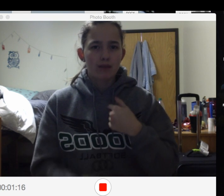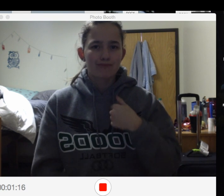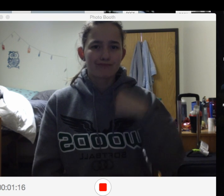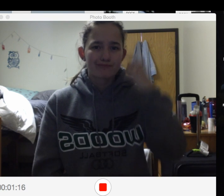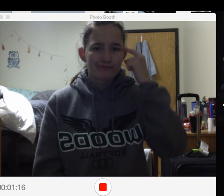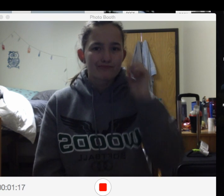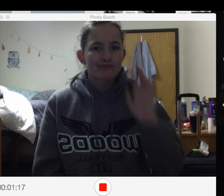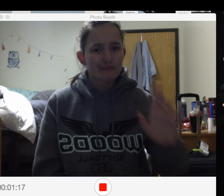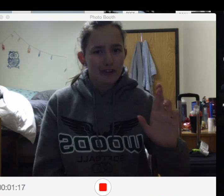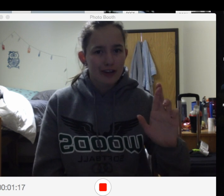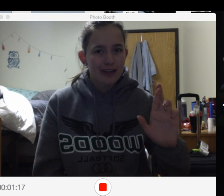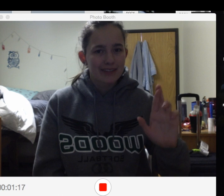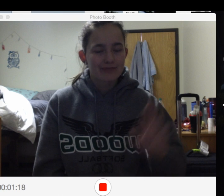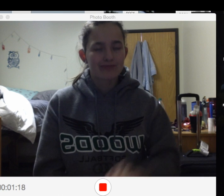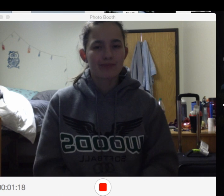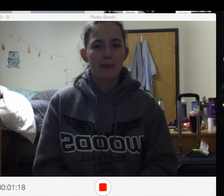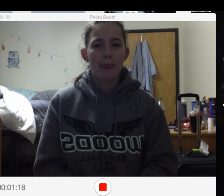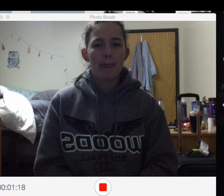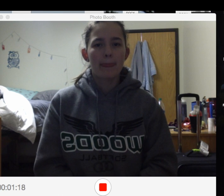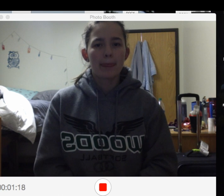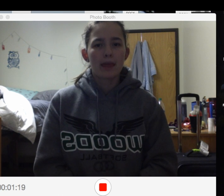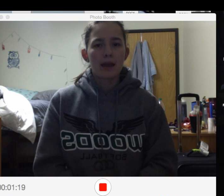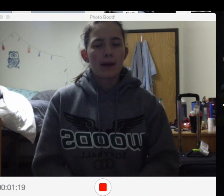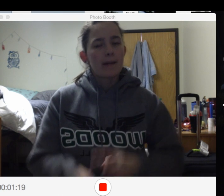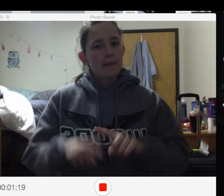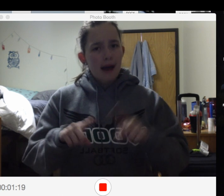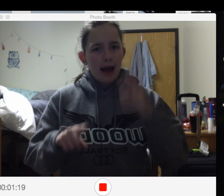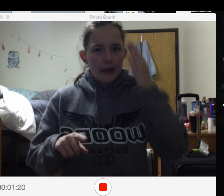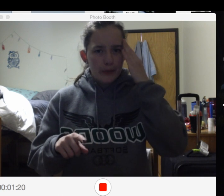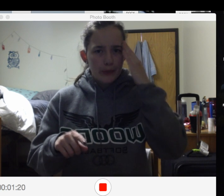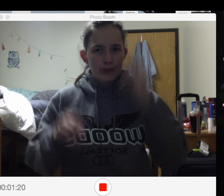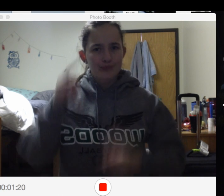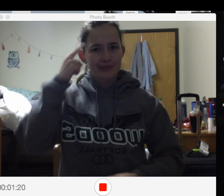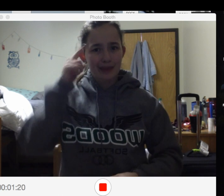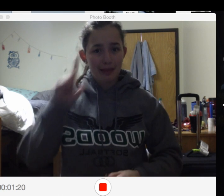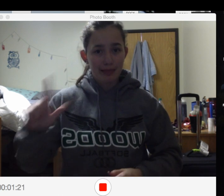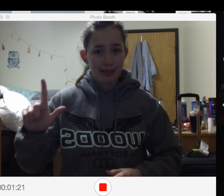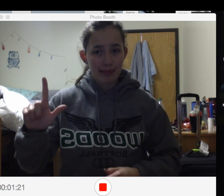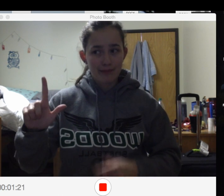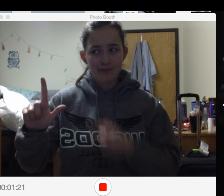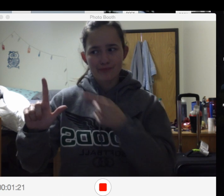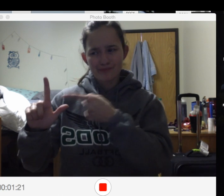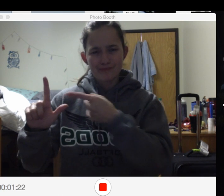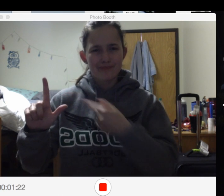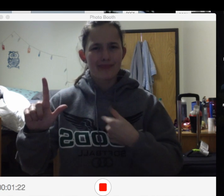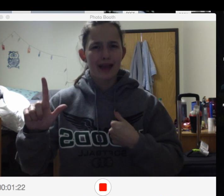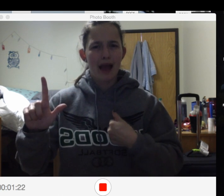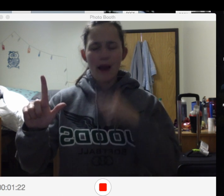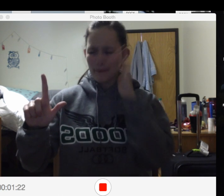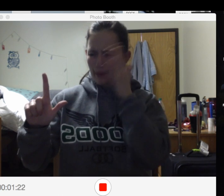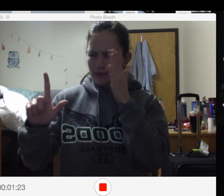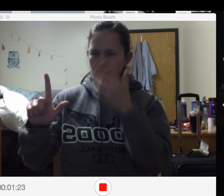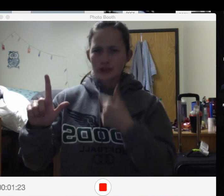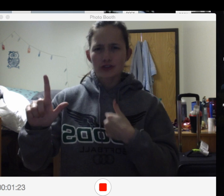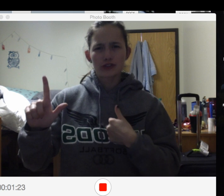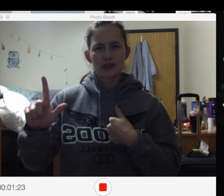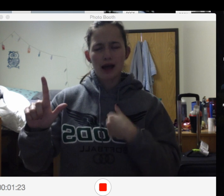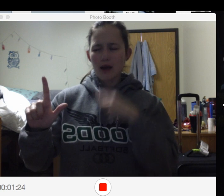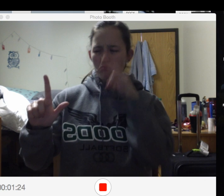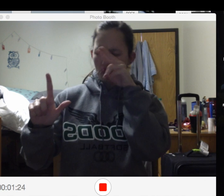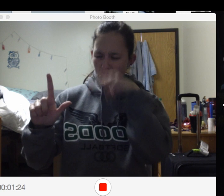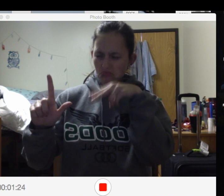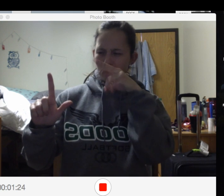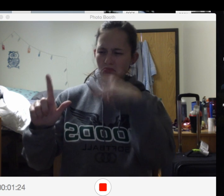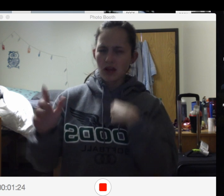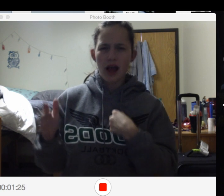progressive politically, big surprise, but I've always, gone out of my way to meet conservatives. I like hearing what they're thinking about. I like seeing what they